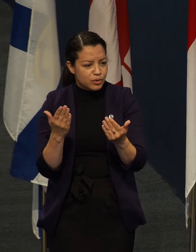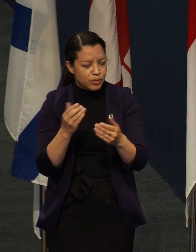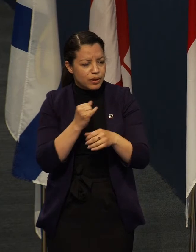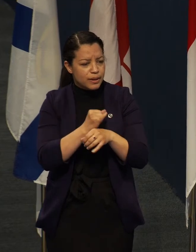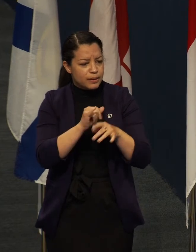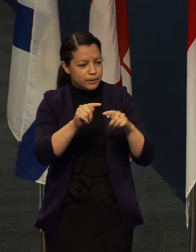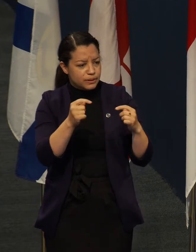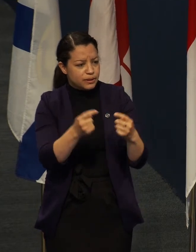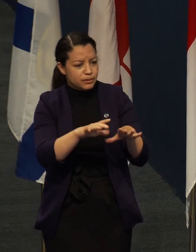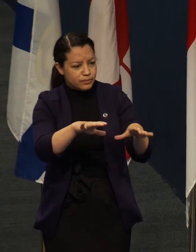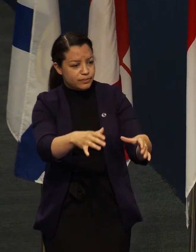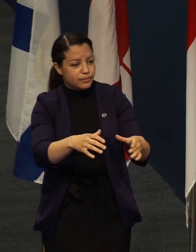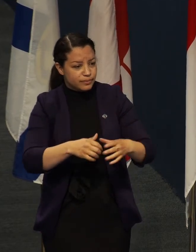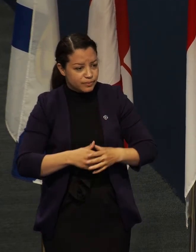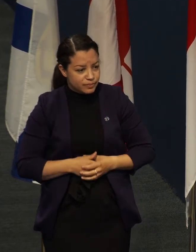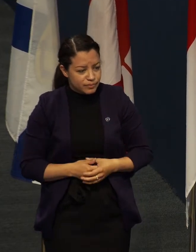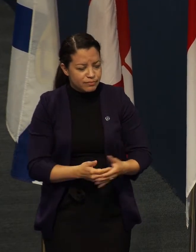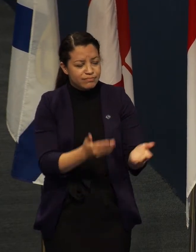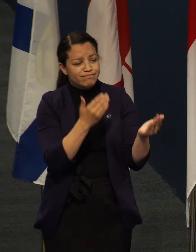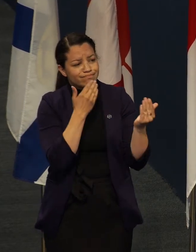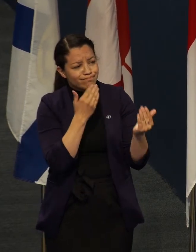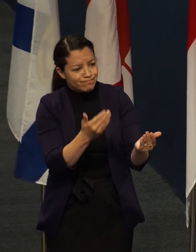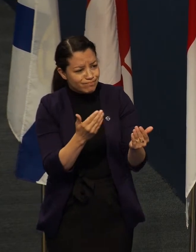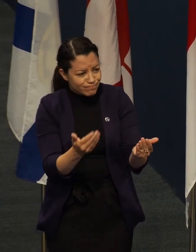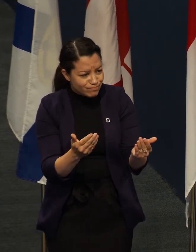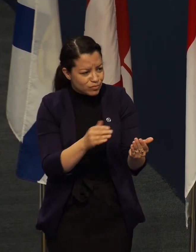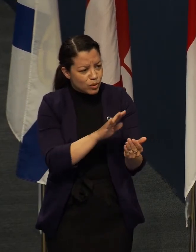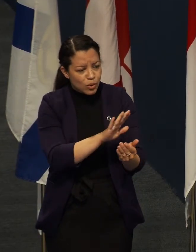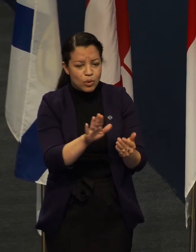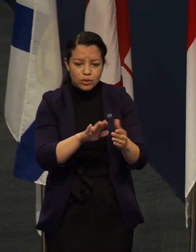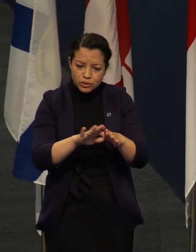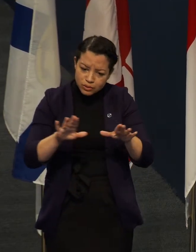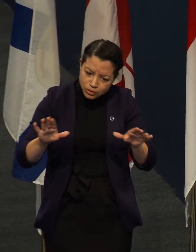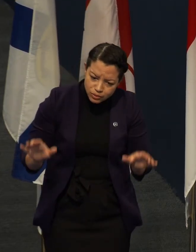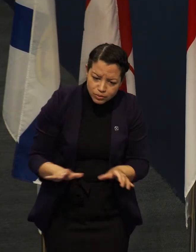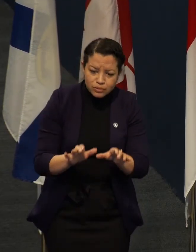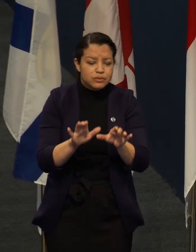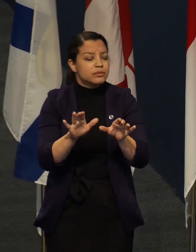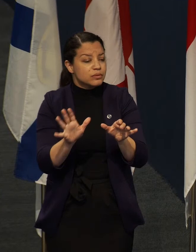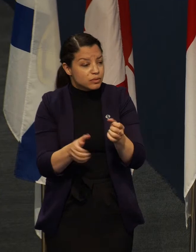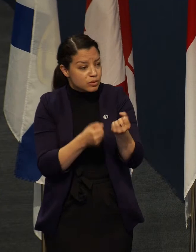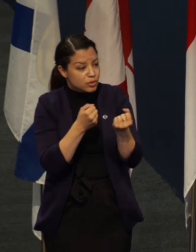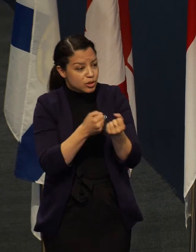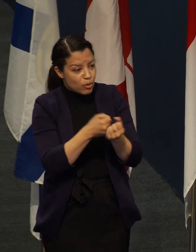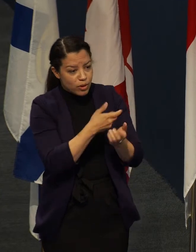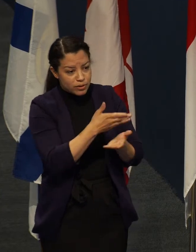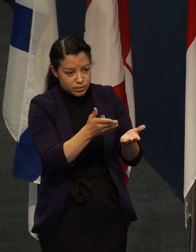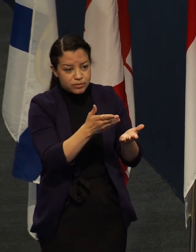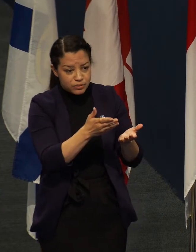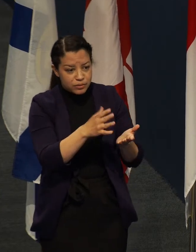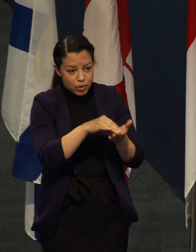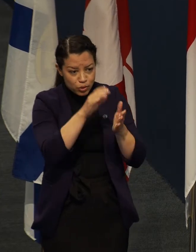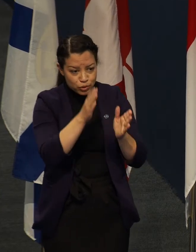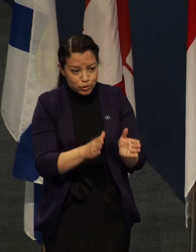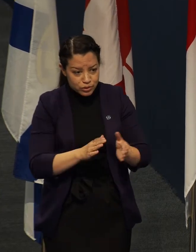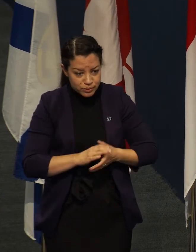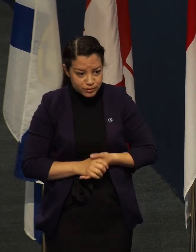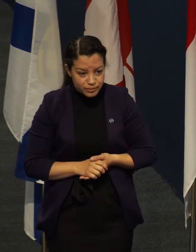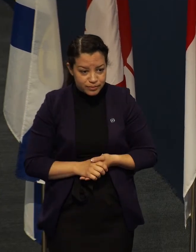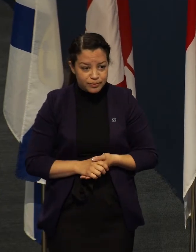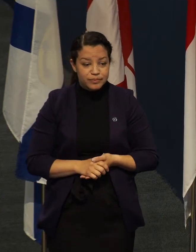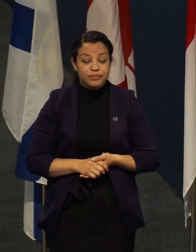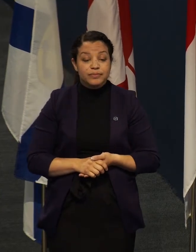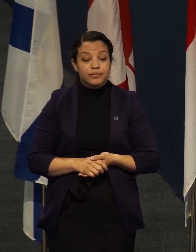team. We are so thankful for all of your efforts to support the success of our learners. I'd like now to take